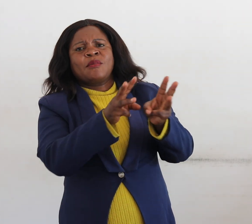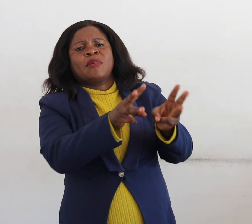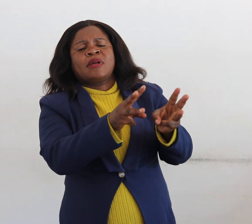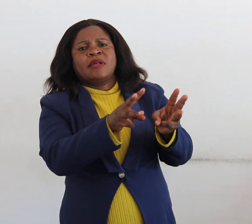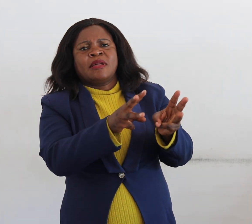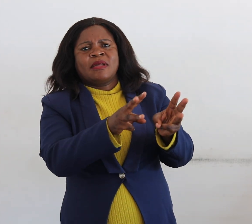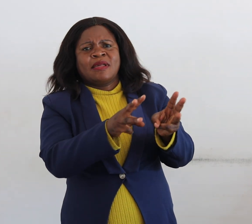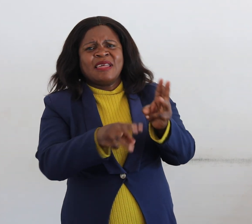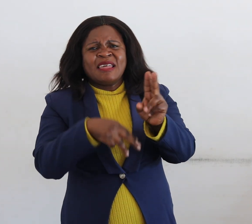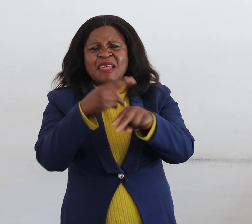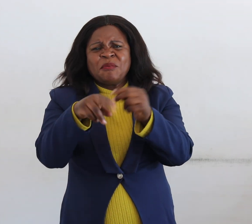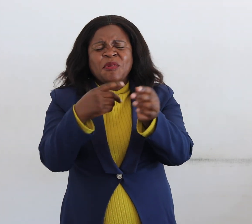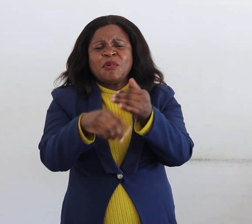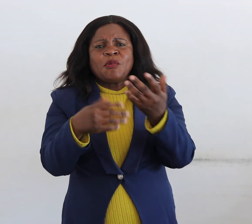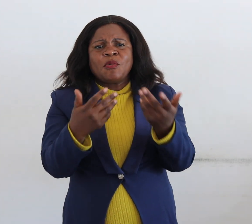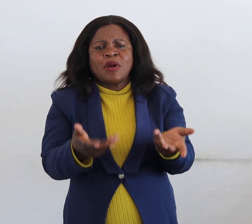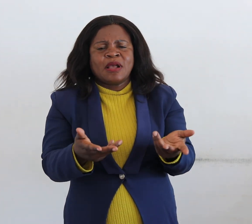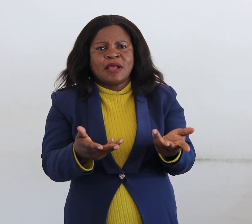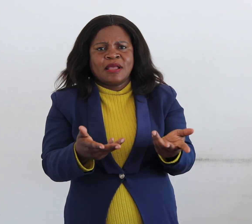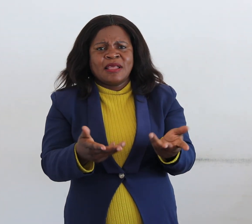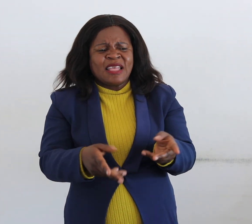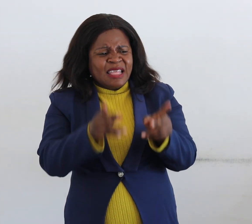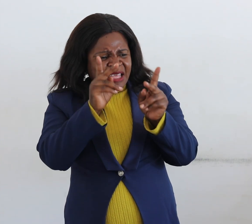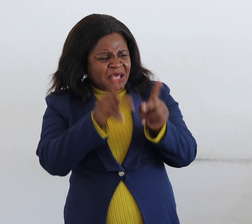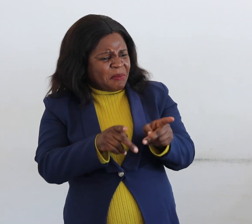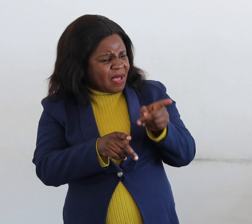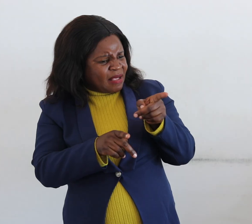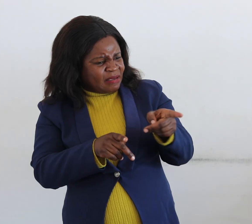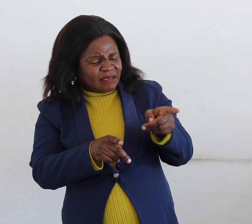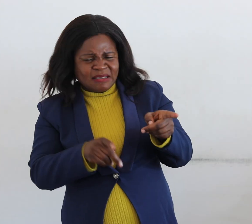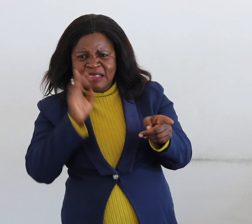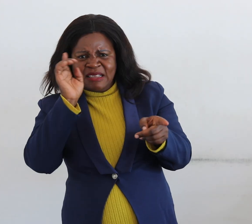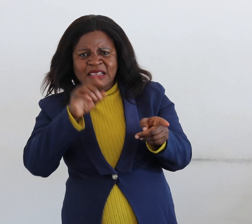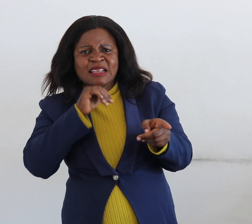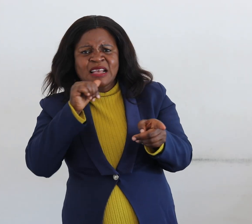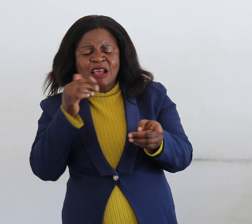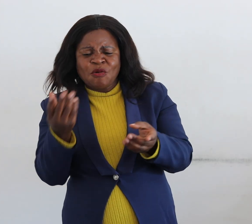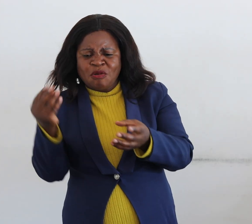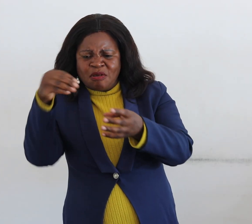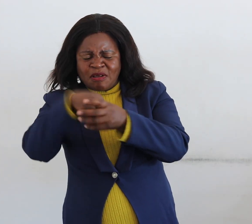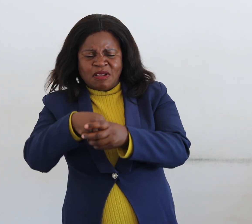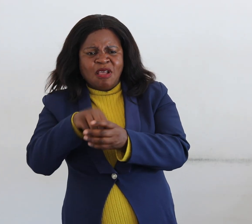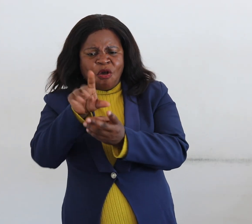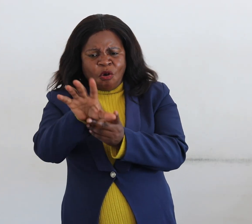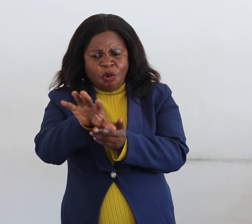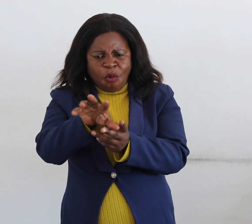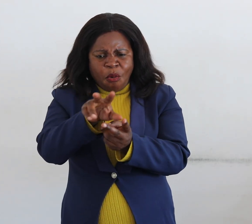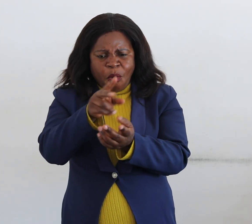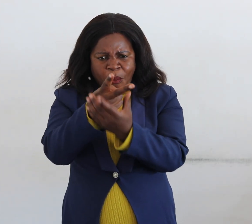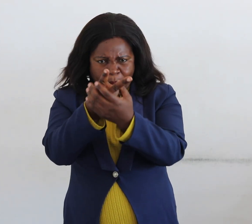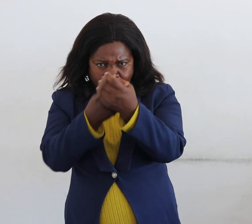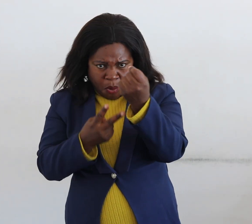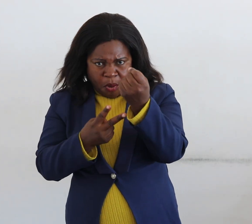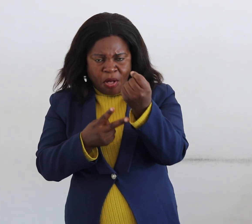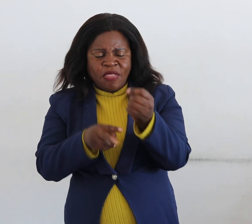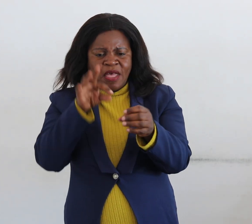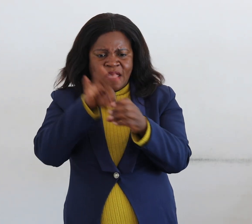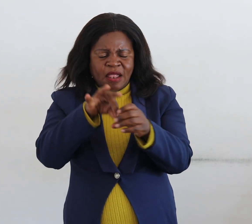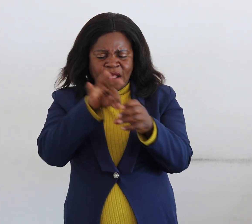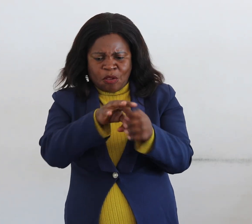This means the same person cannot take part in both electoral systems at the same time.